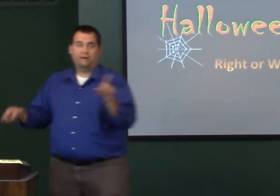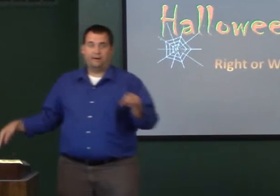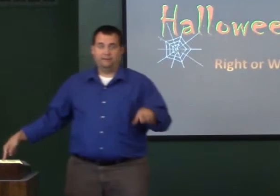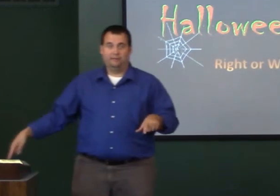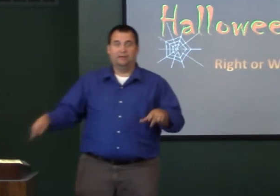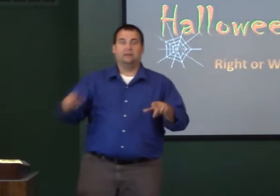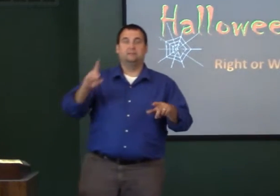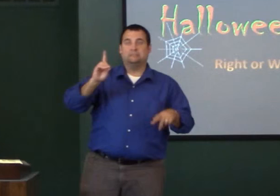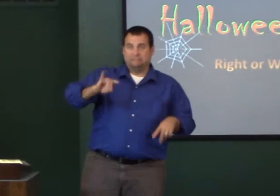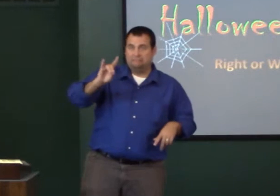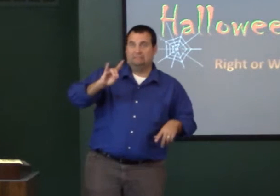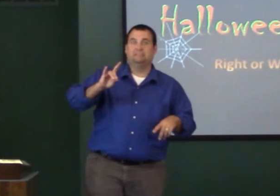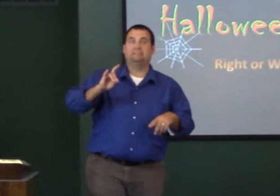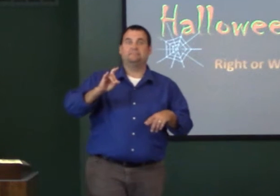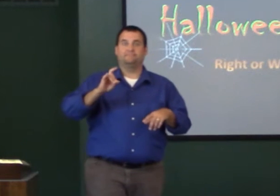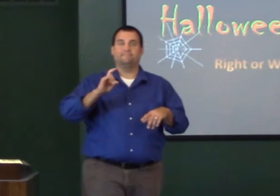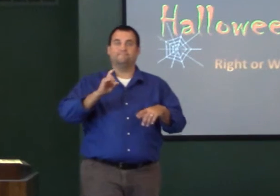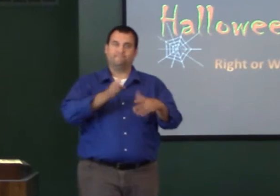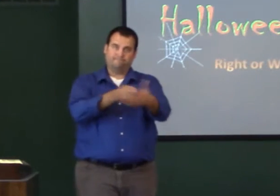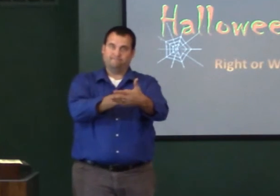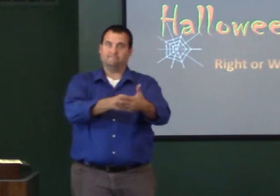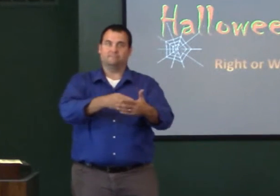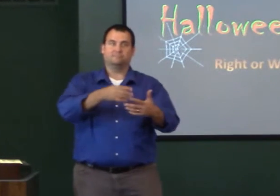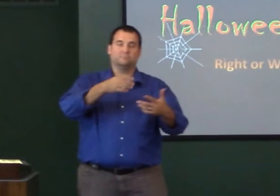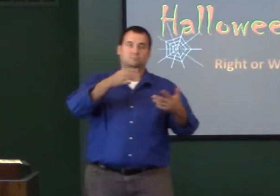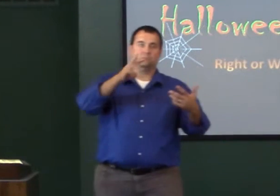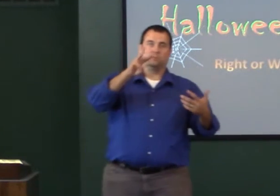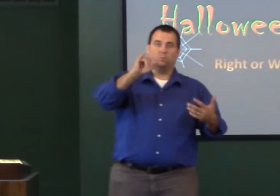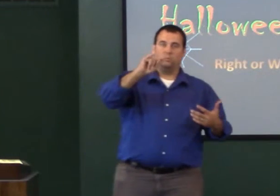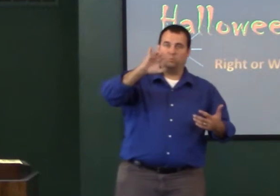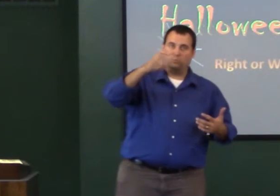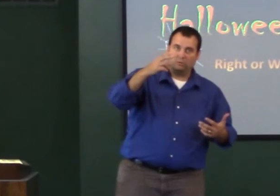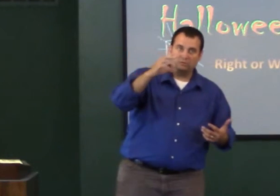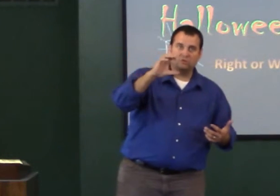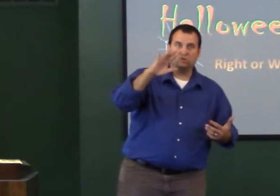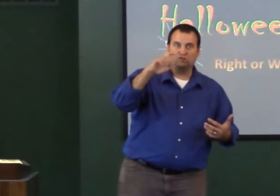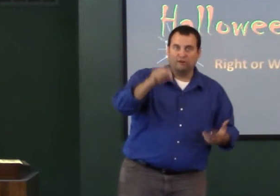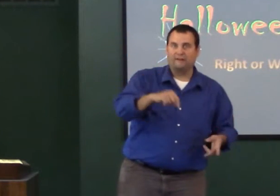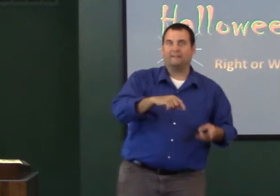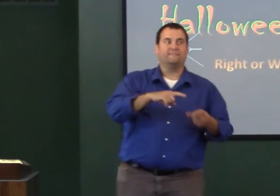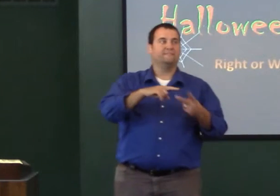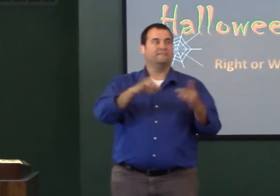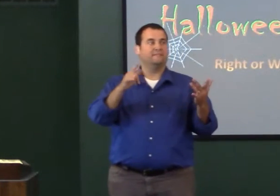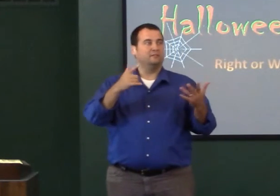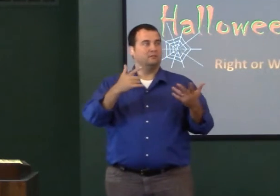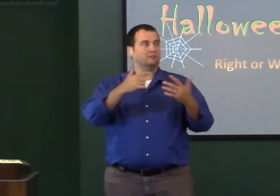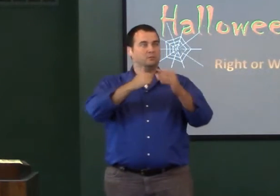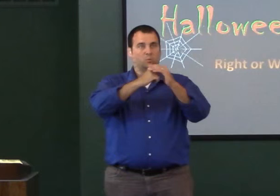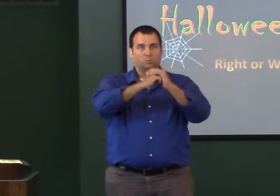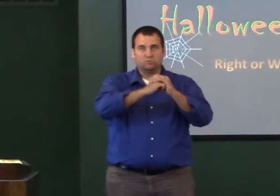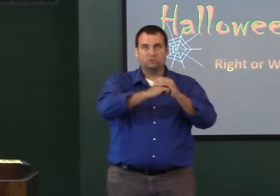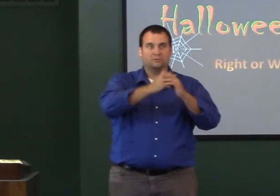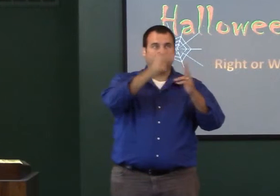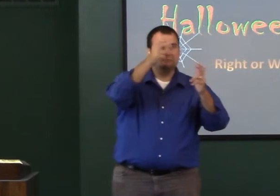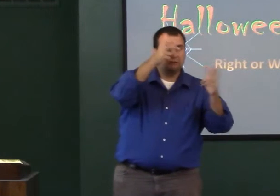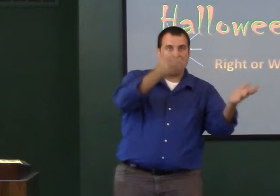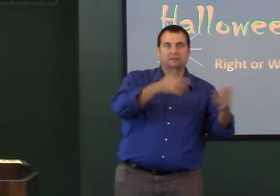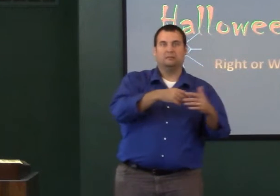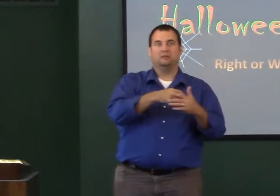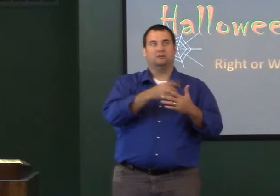not, witchcraft is not there. But you can find passages against witchcraft, against